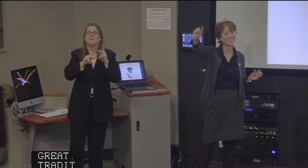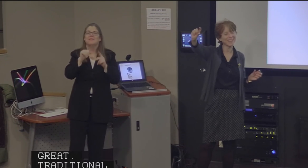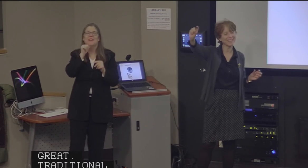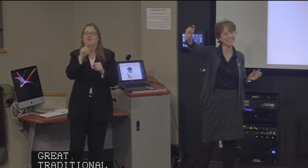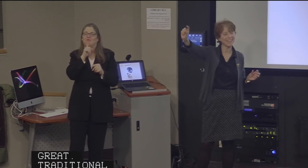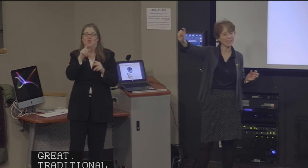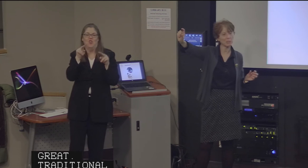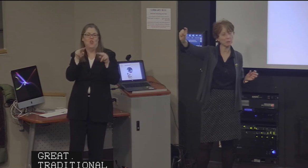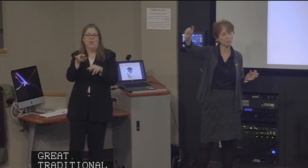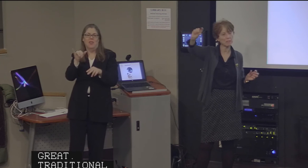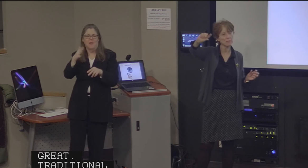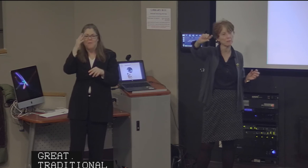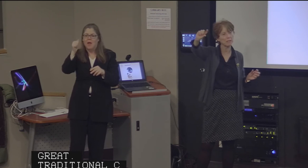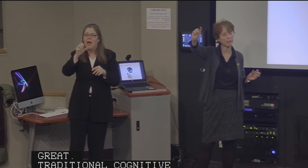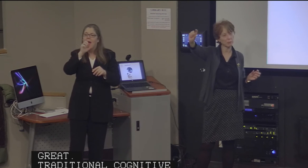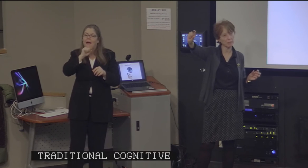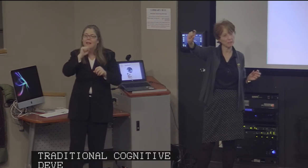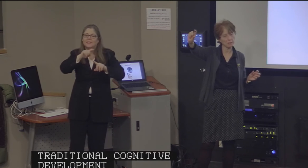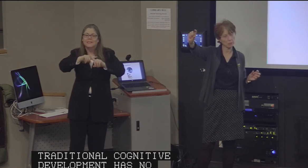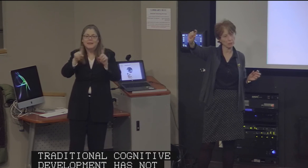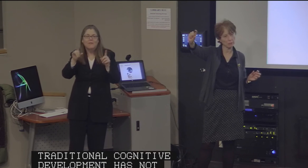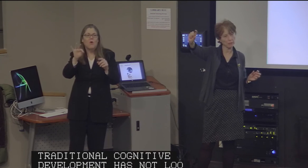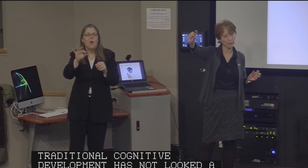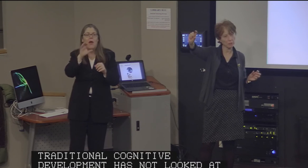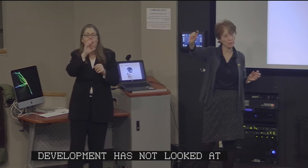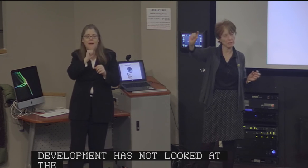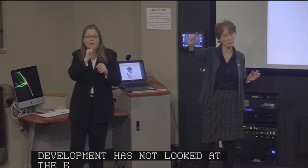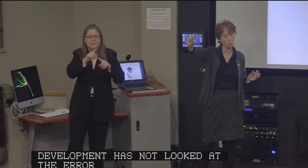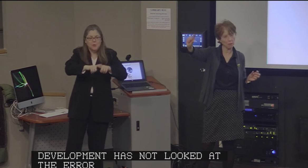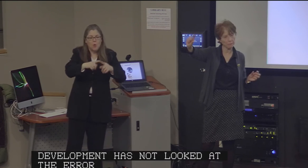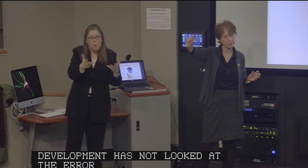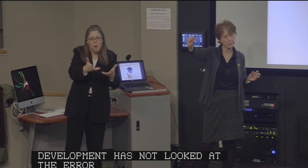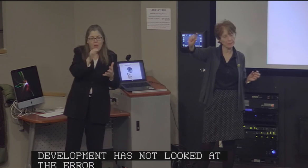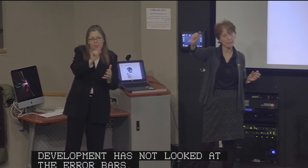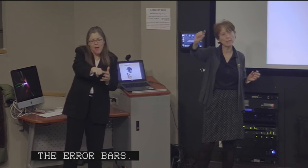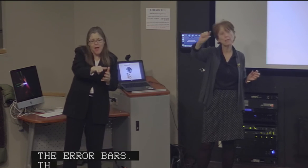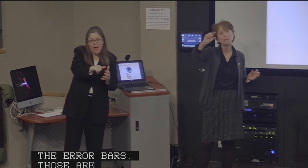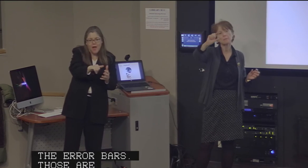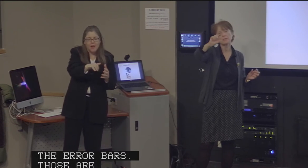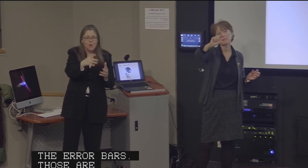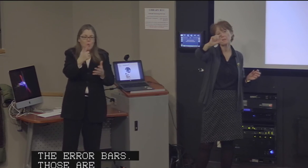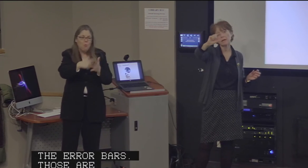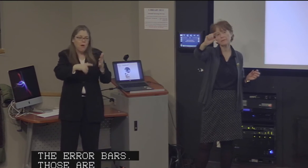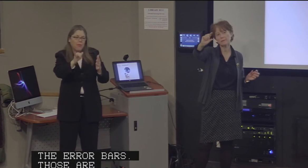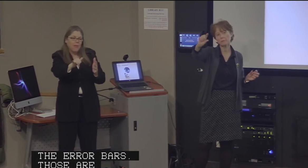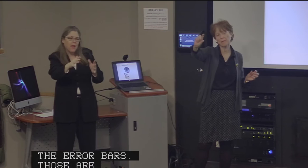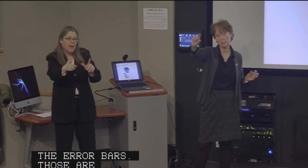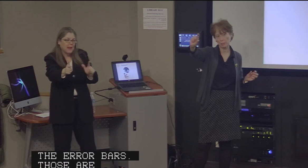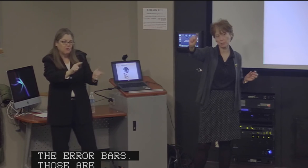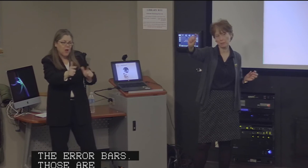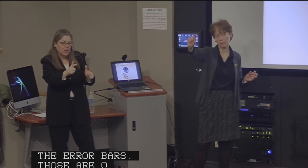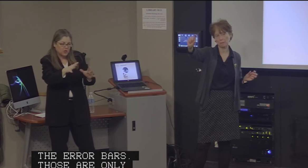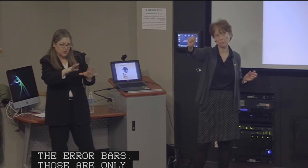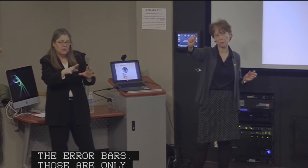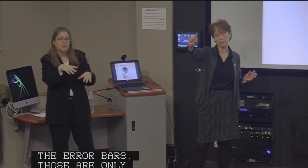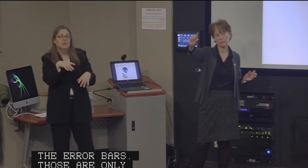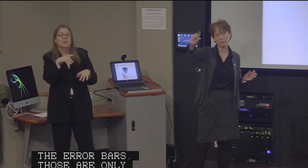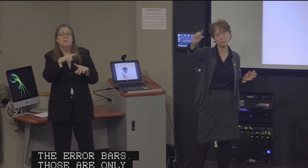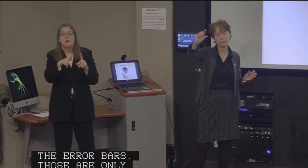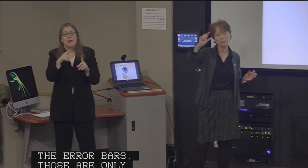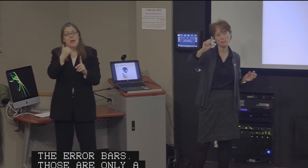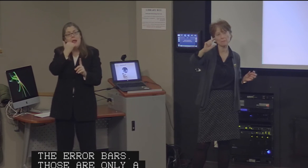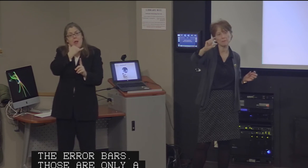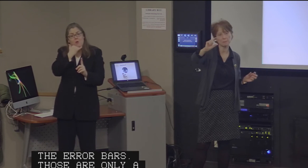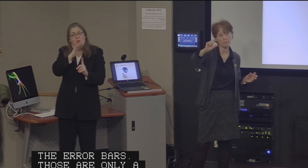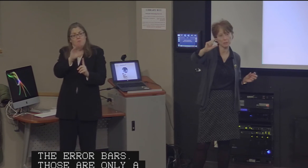from finding the age differences or the age by condition interactions that you want to find. But there's a lot of information in the error bars. So